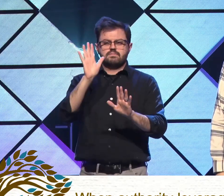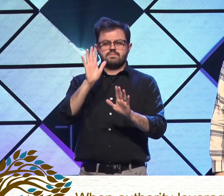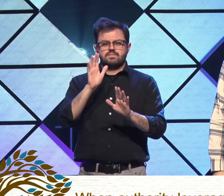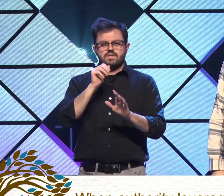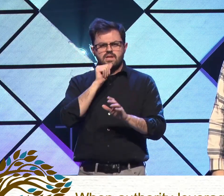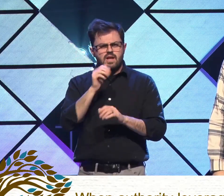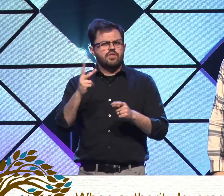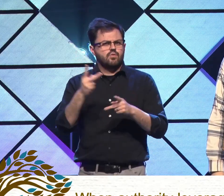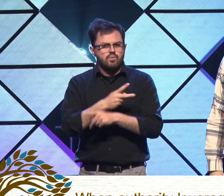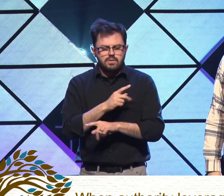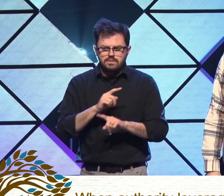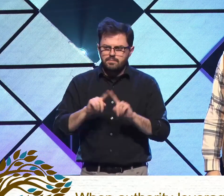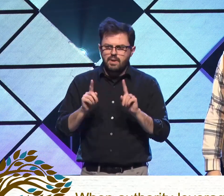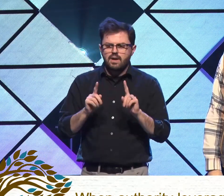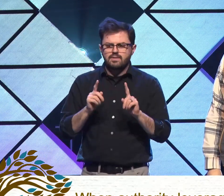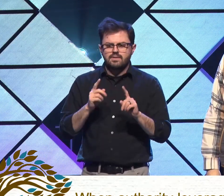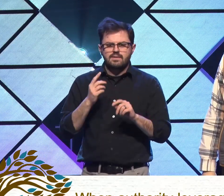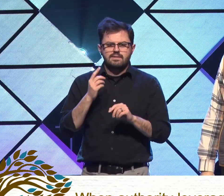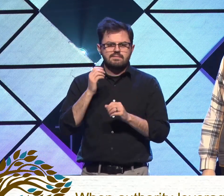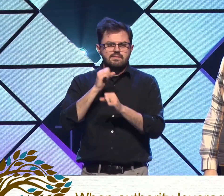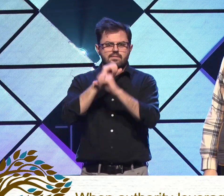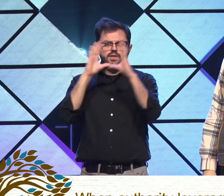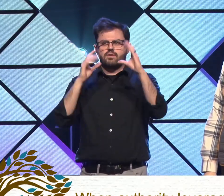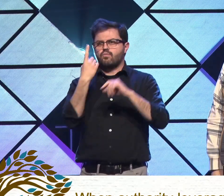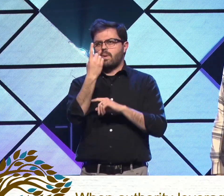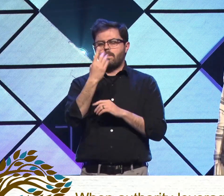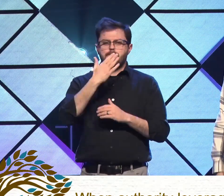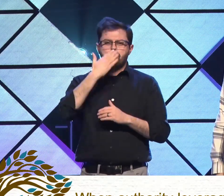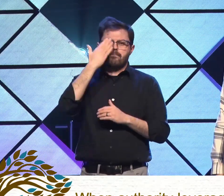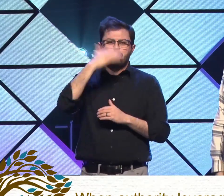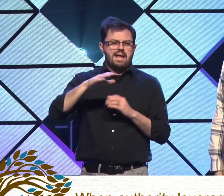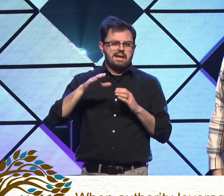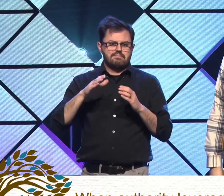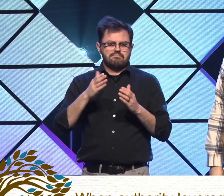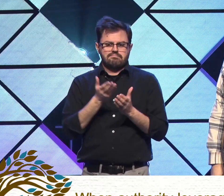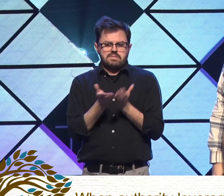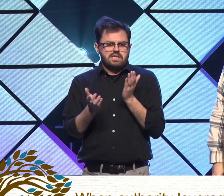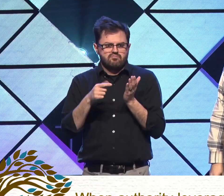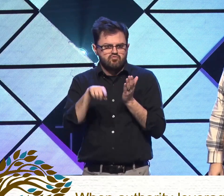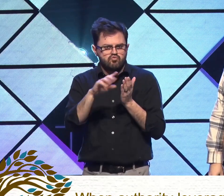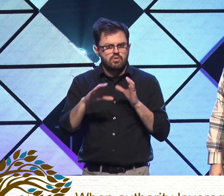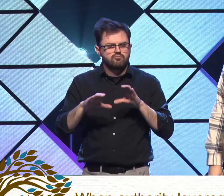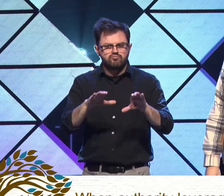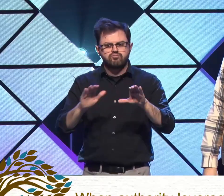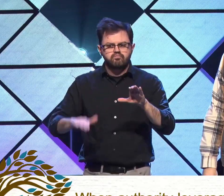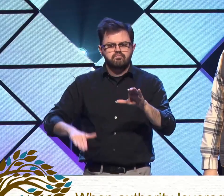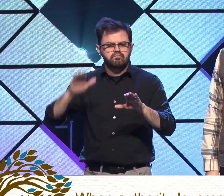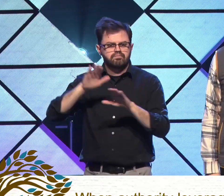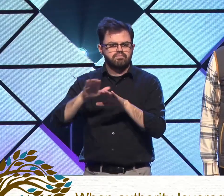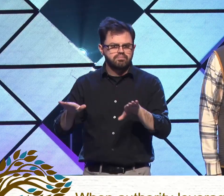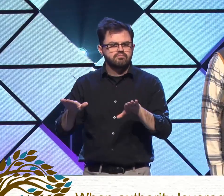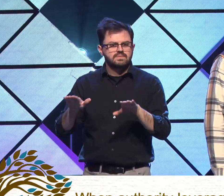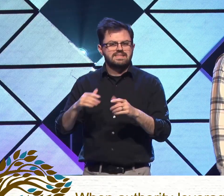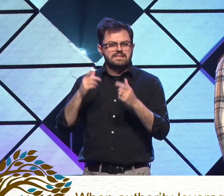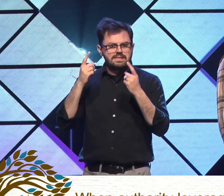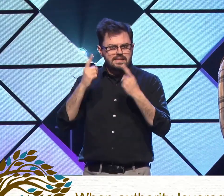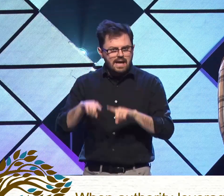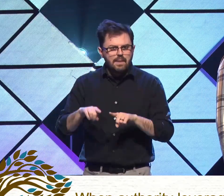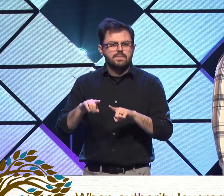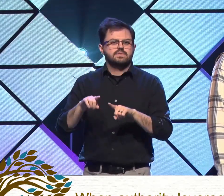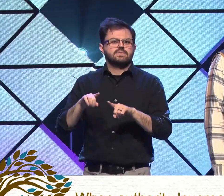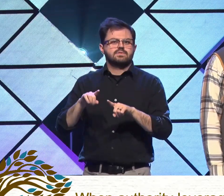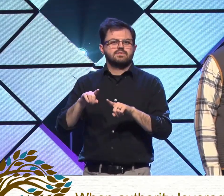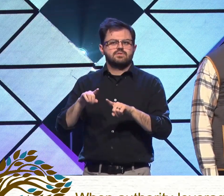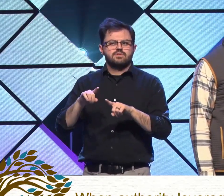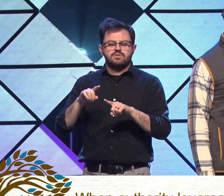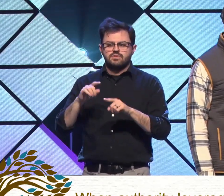a top, bottom 10, all right? Come up a little bit. This happens in parenting all the time because